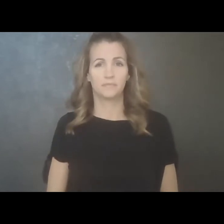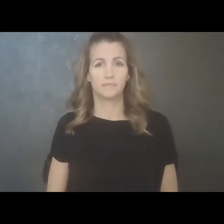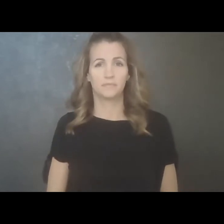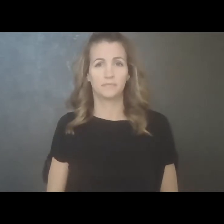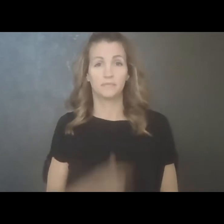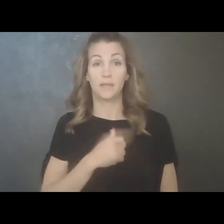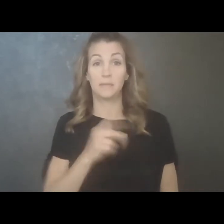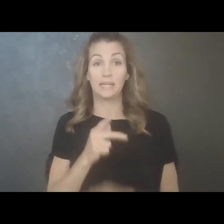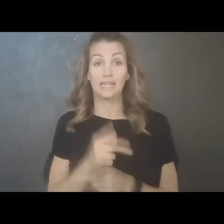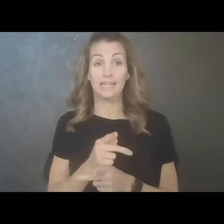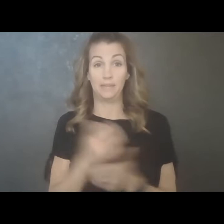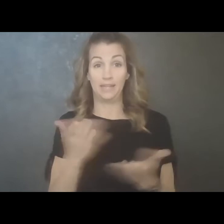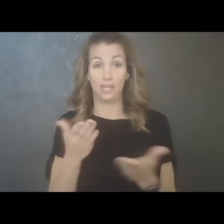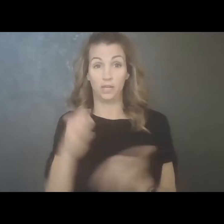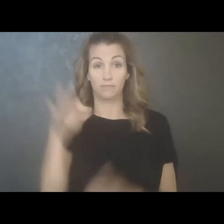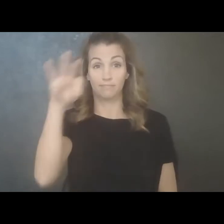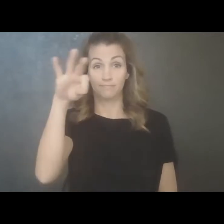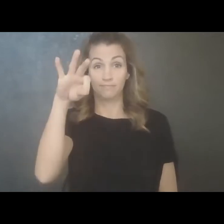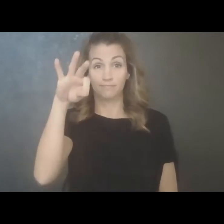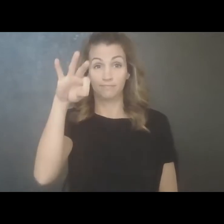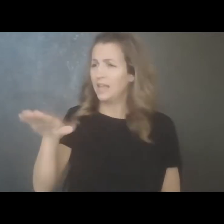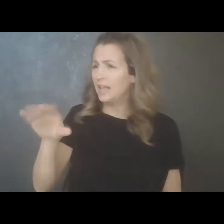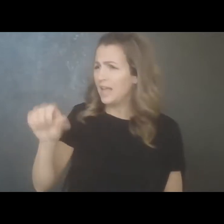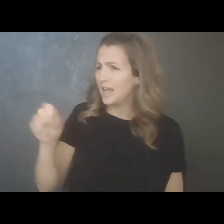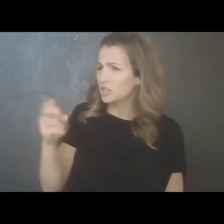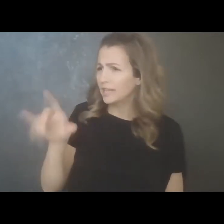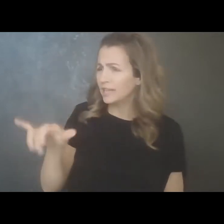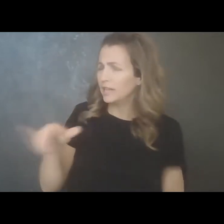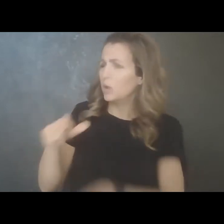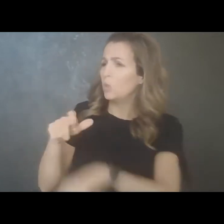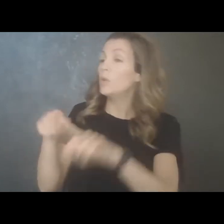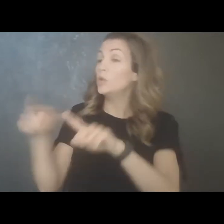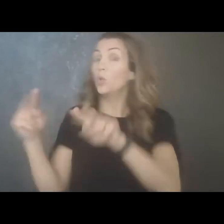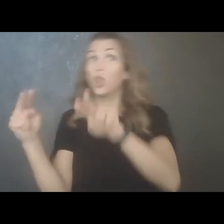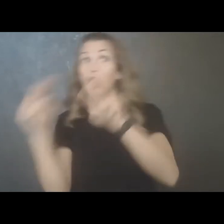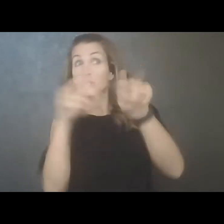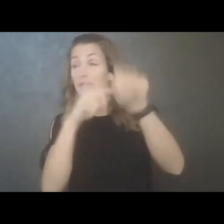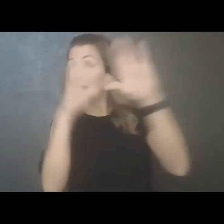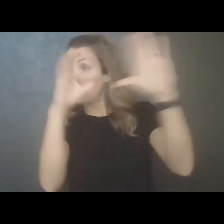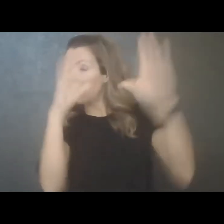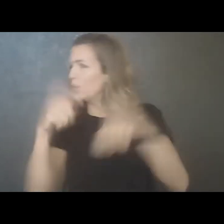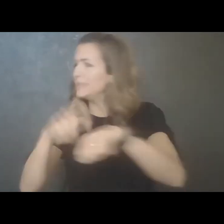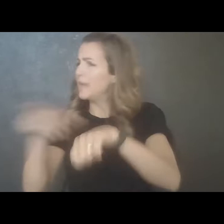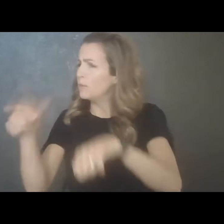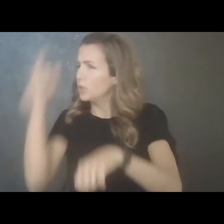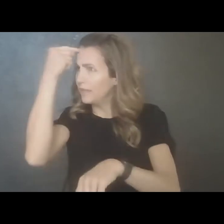here just like that. Now, Ashley, what time, when you were looking up at the clock, what time were you thinking of?